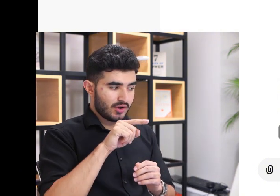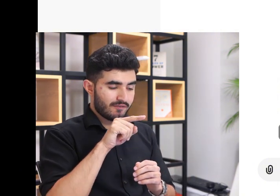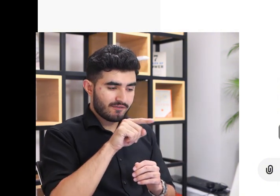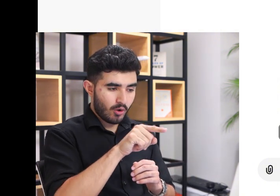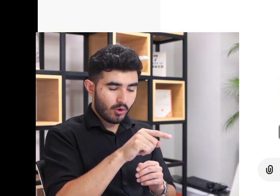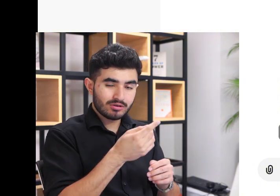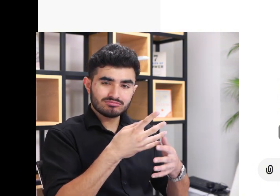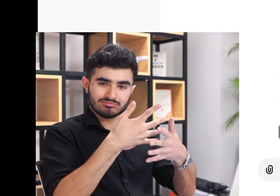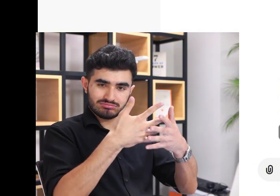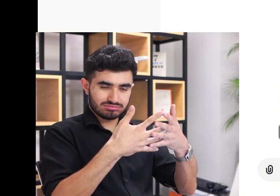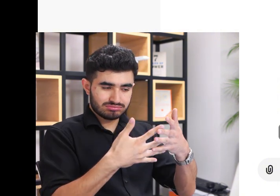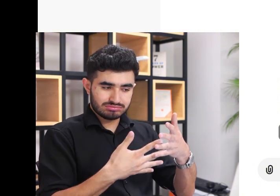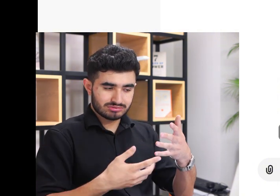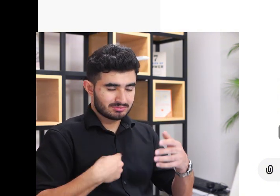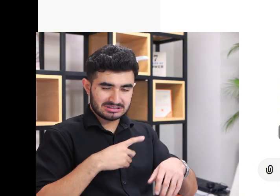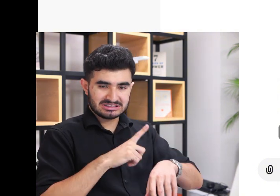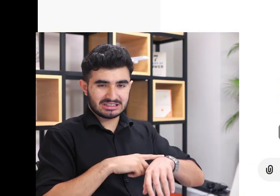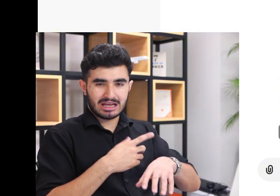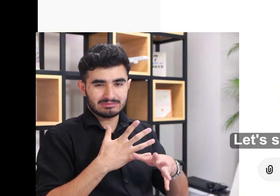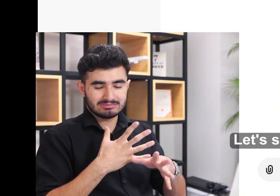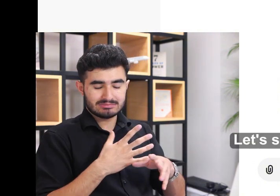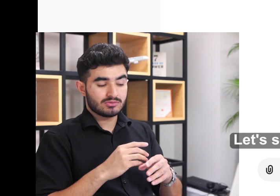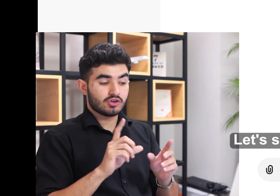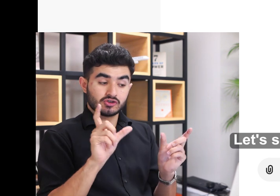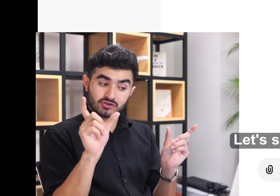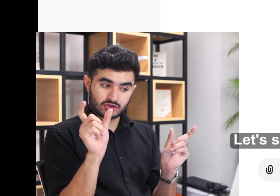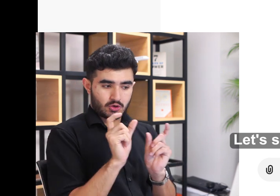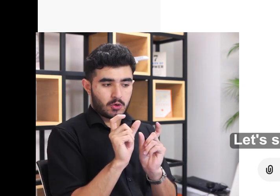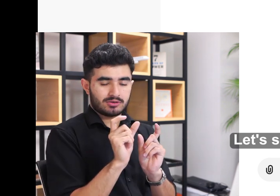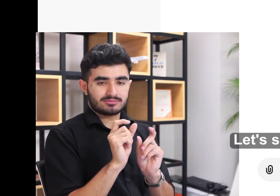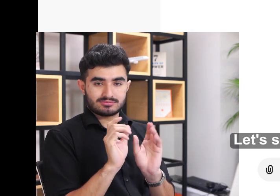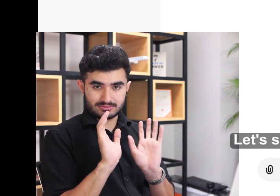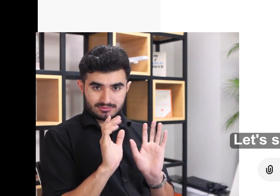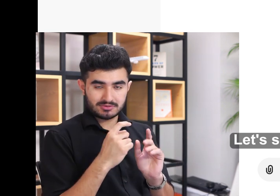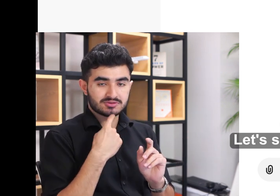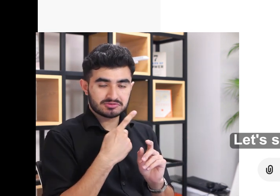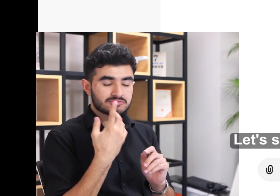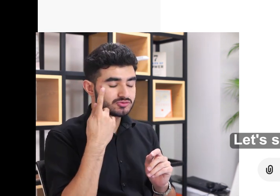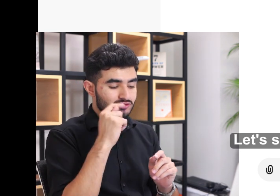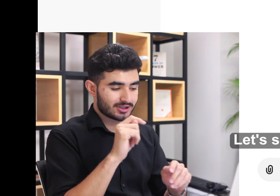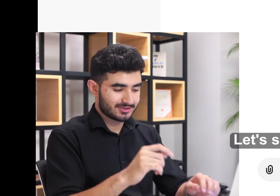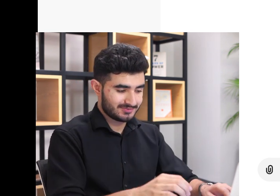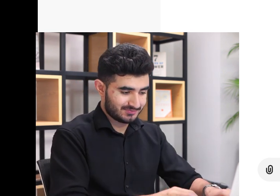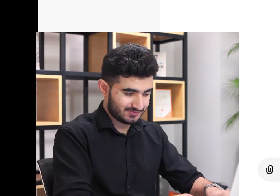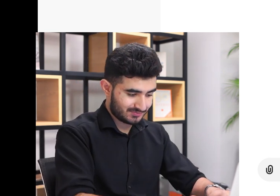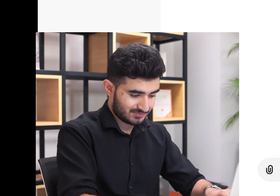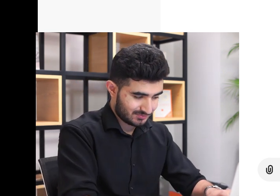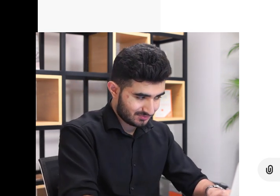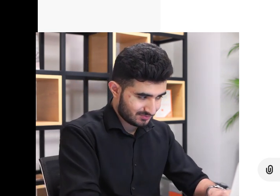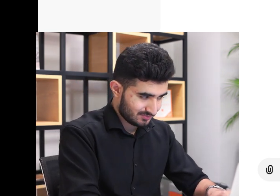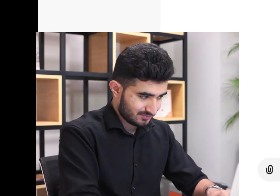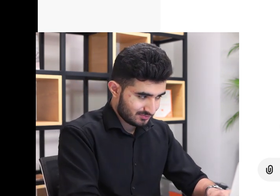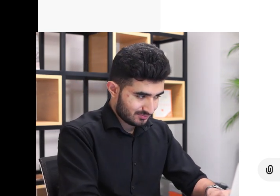It's too long for me to read. I don't have much time. Let's see if we can get a shorter version.